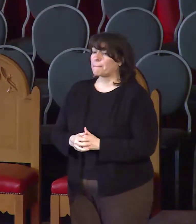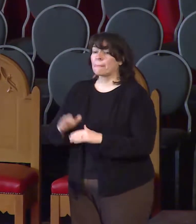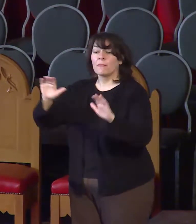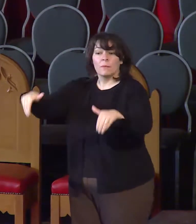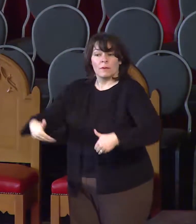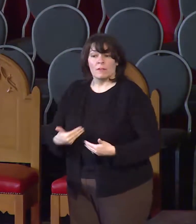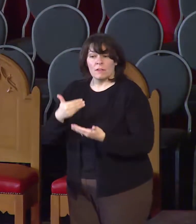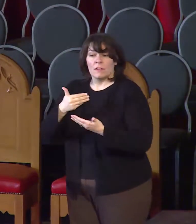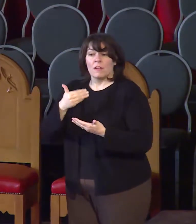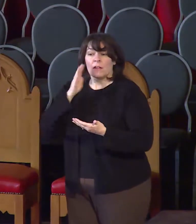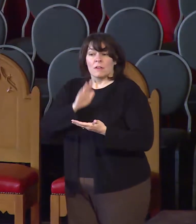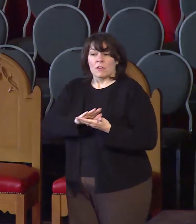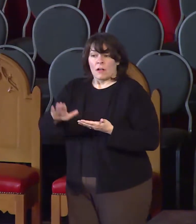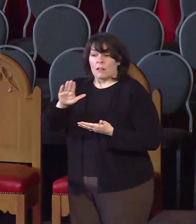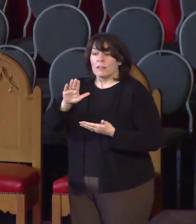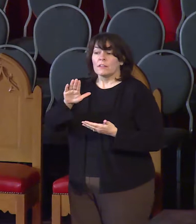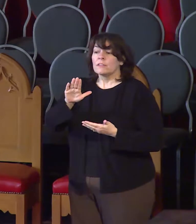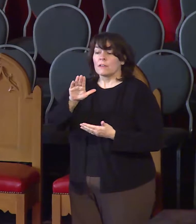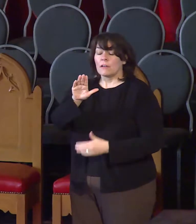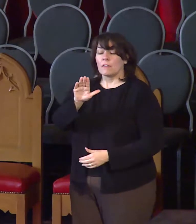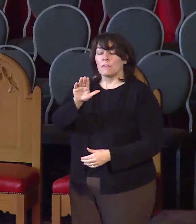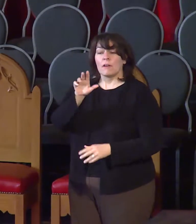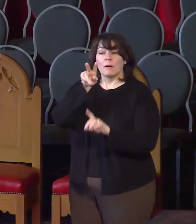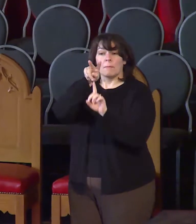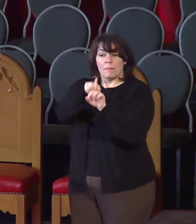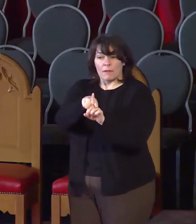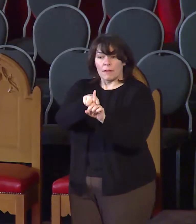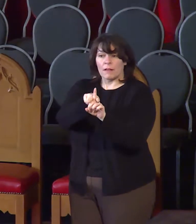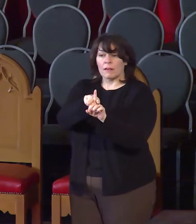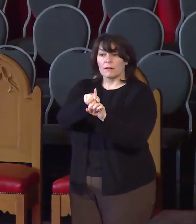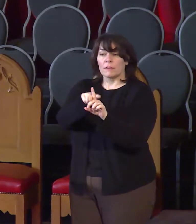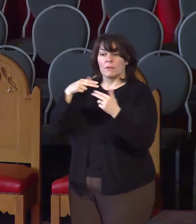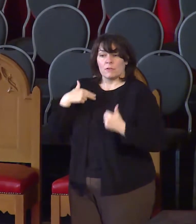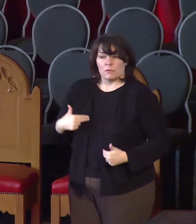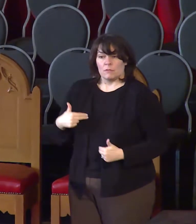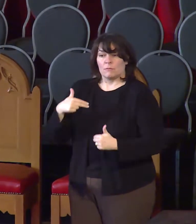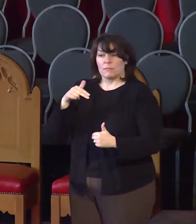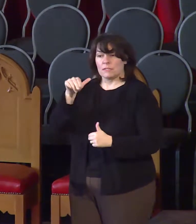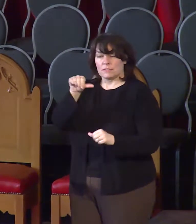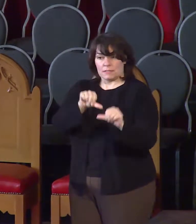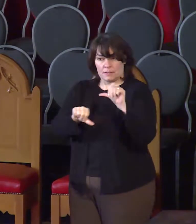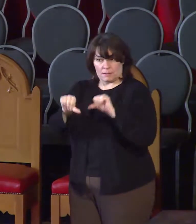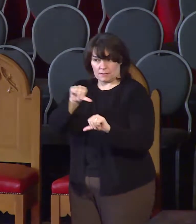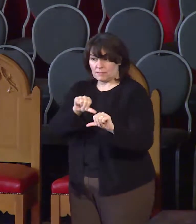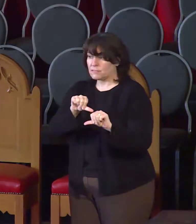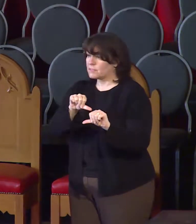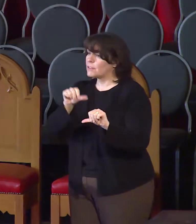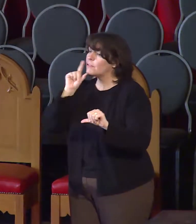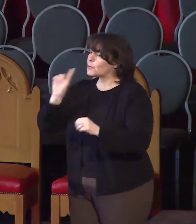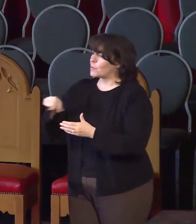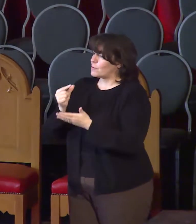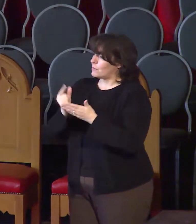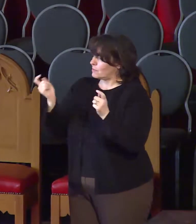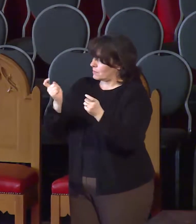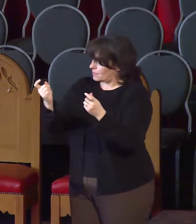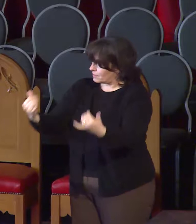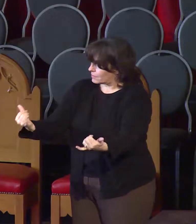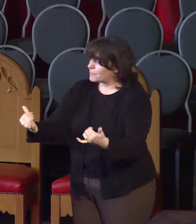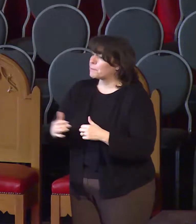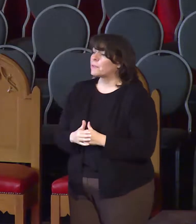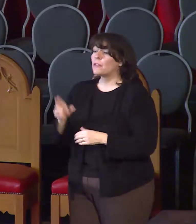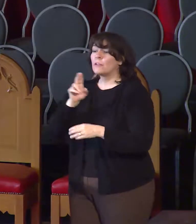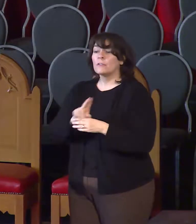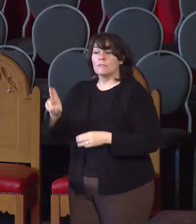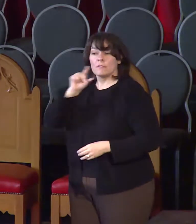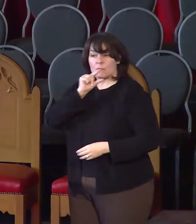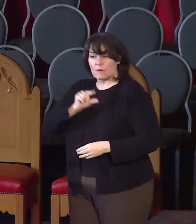to the College of Social and Applied Human Sciences and the Ontario Veterinary College's convocation ceremony this morning. The University of